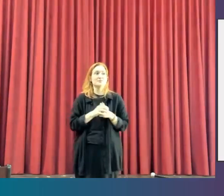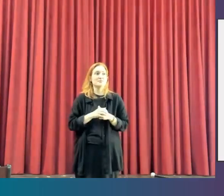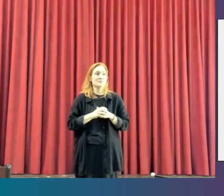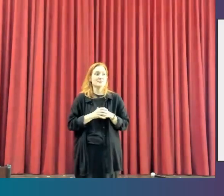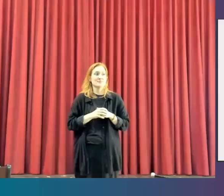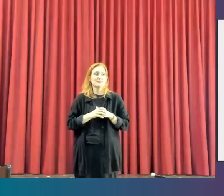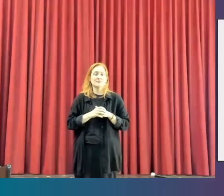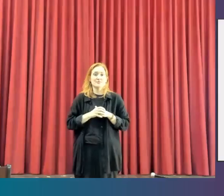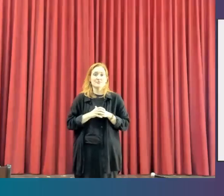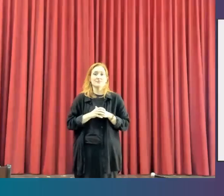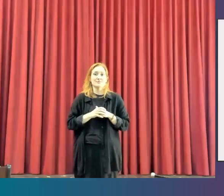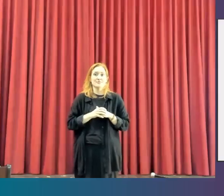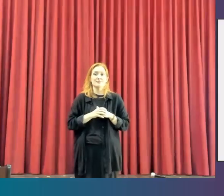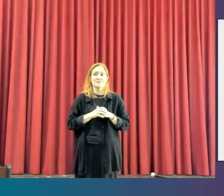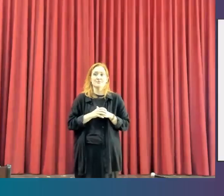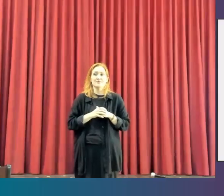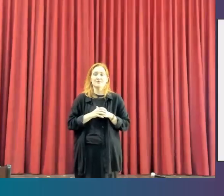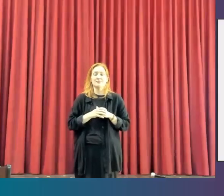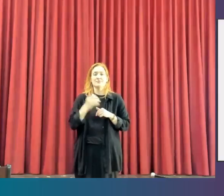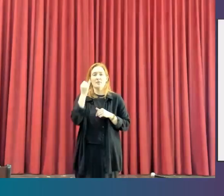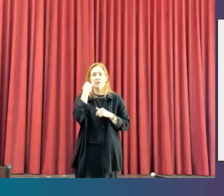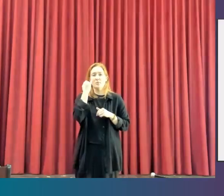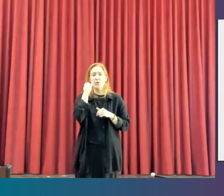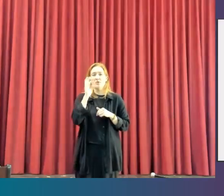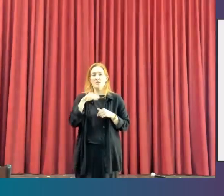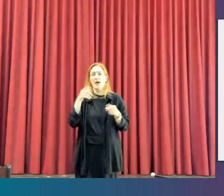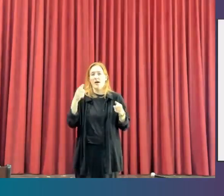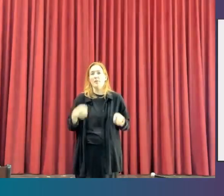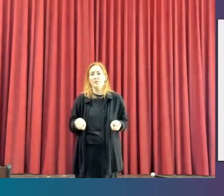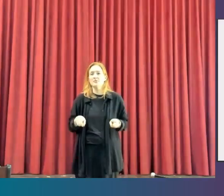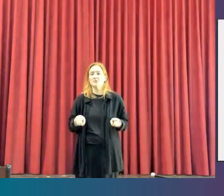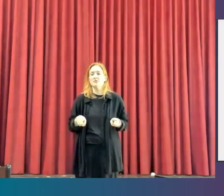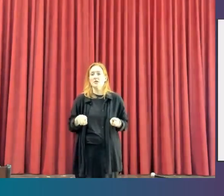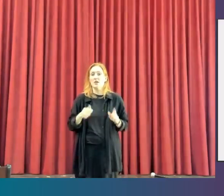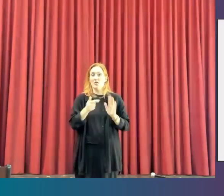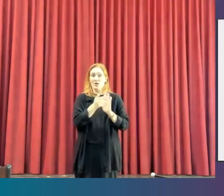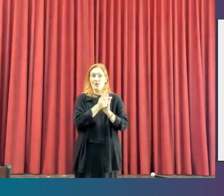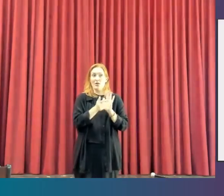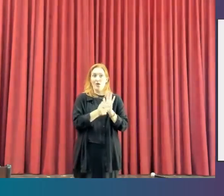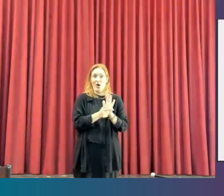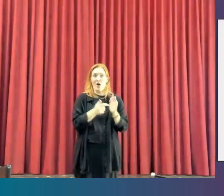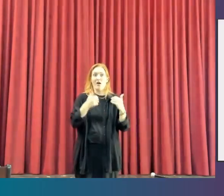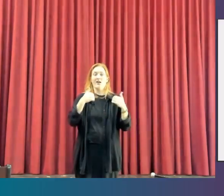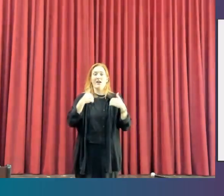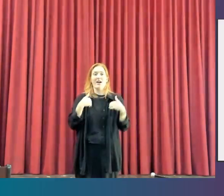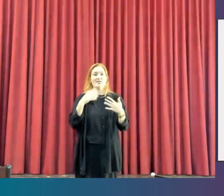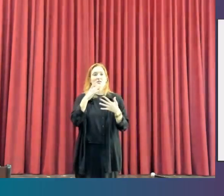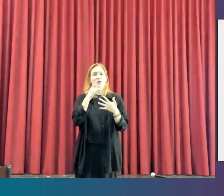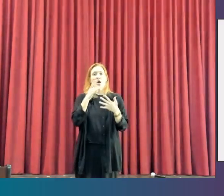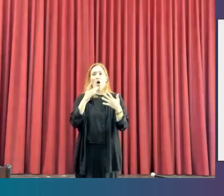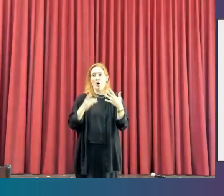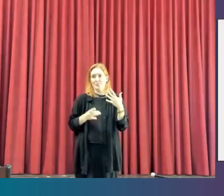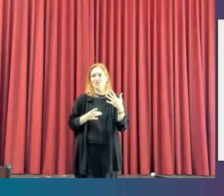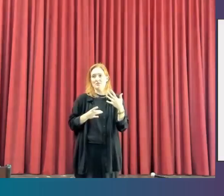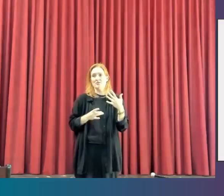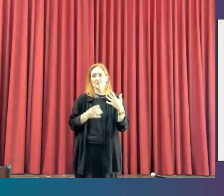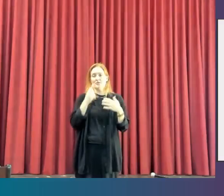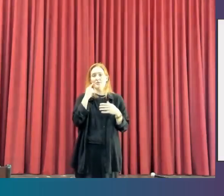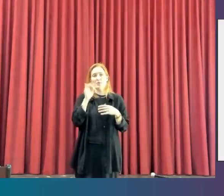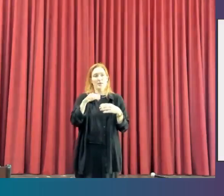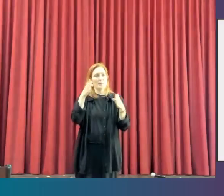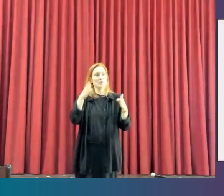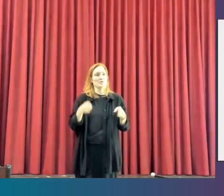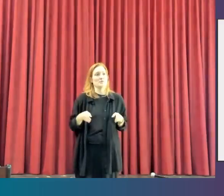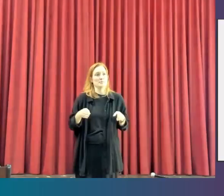So if this does happen to a tenant, the law provides them with recourse or options they can take.